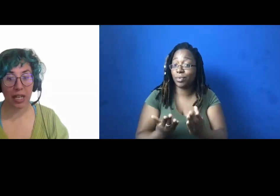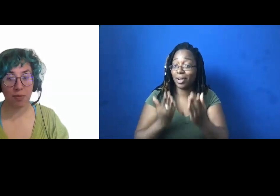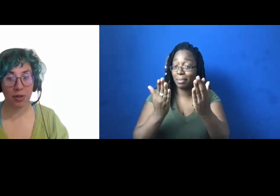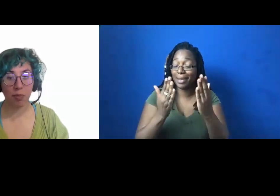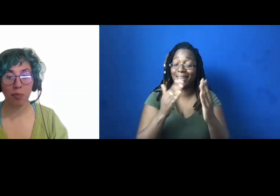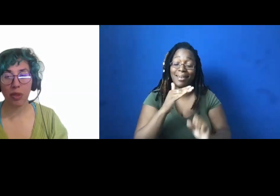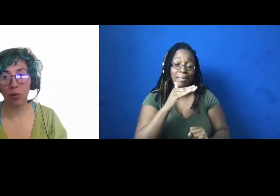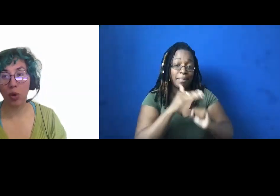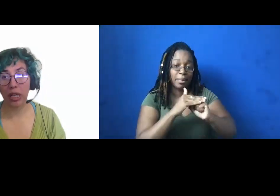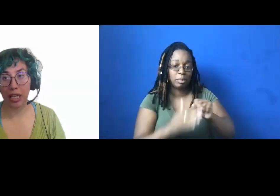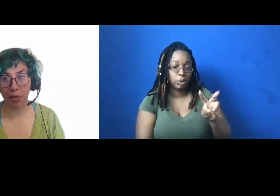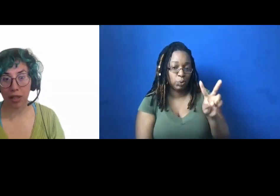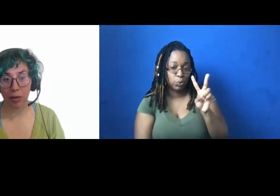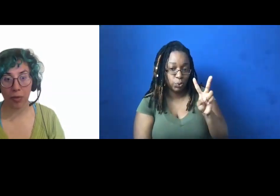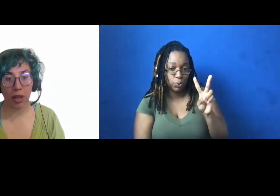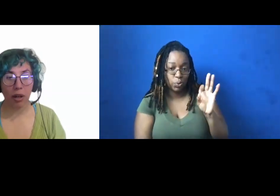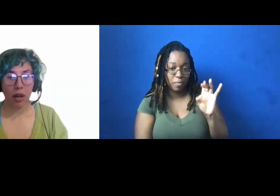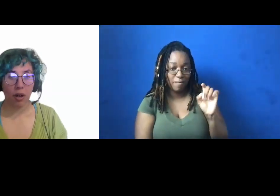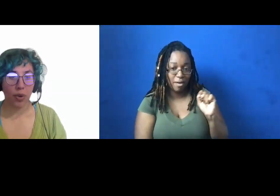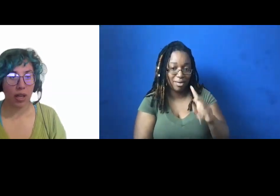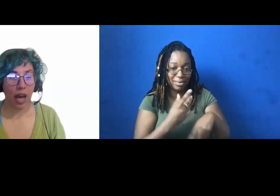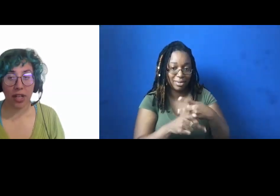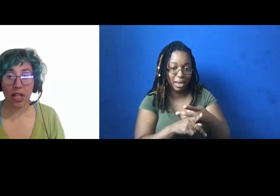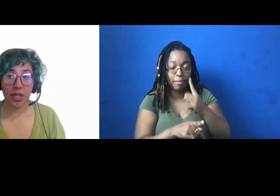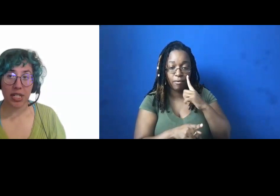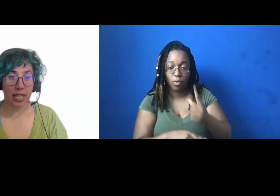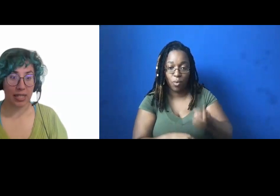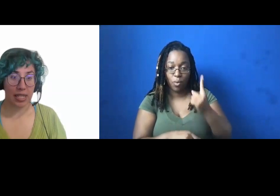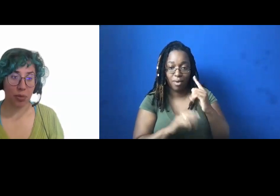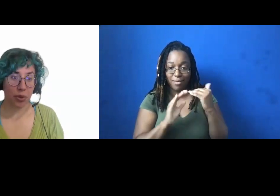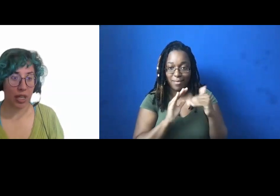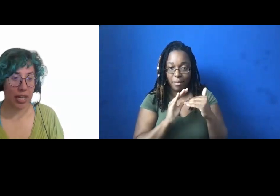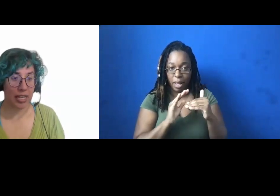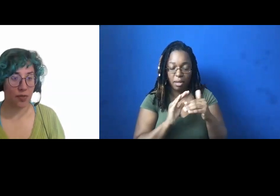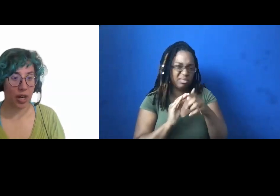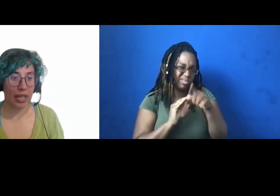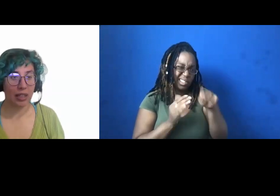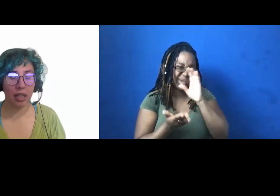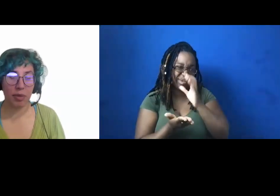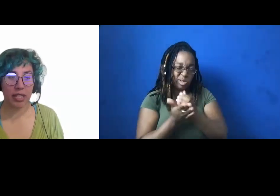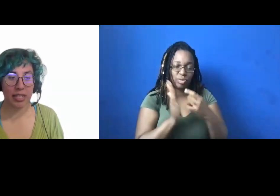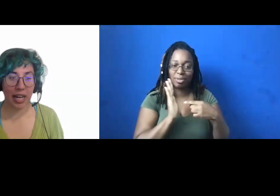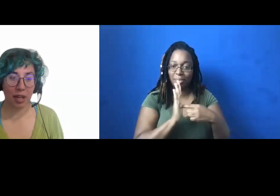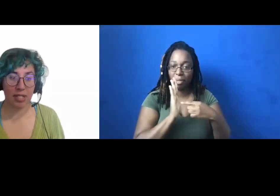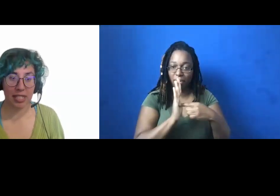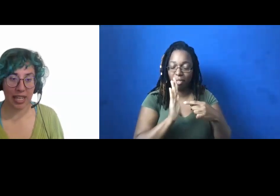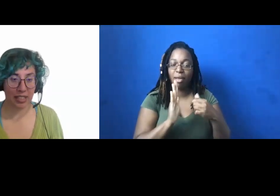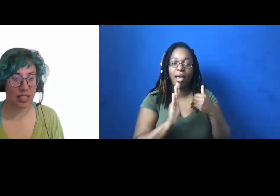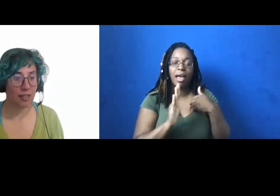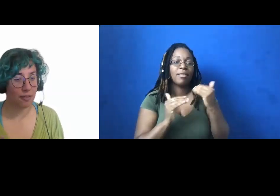font types in one email. We have an image as an example. It is for a limited